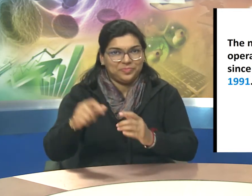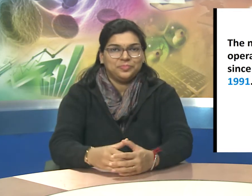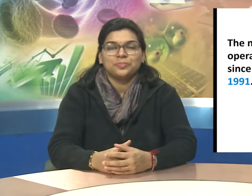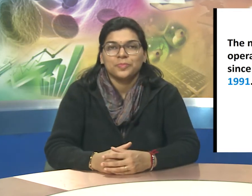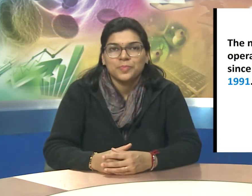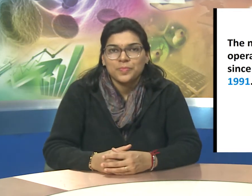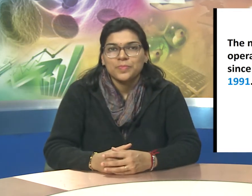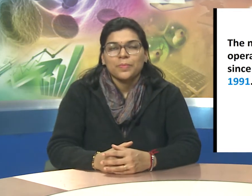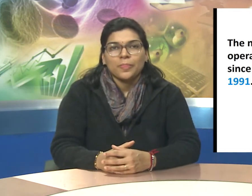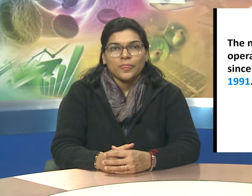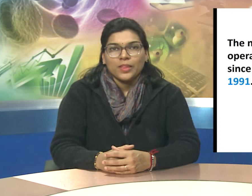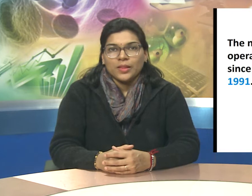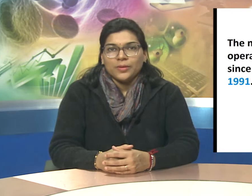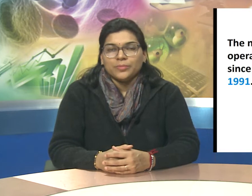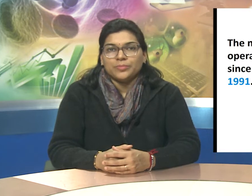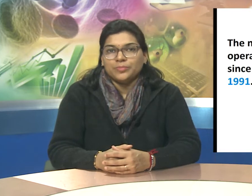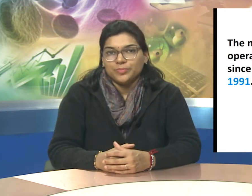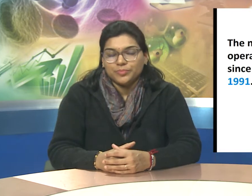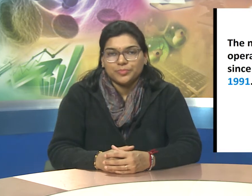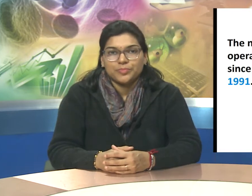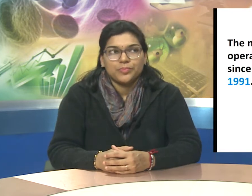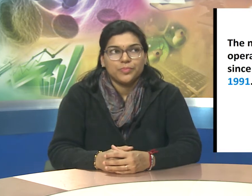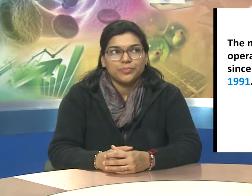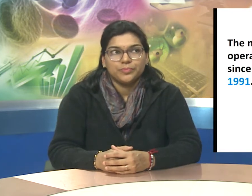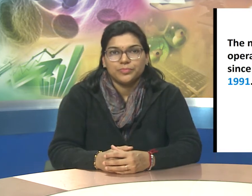now it has increased the financial sector reforms.